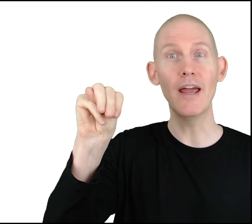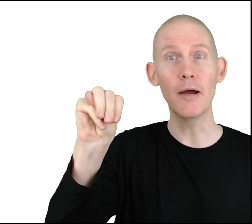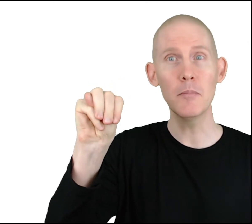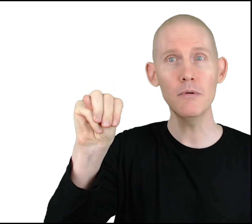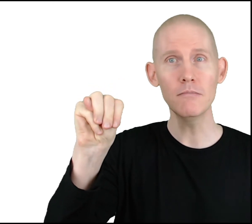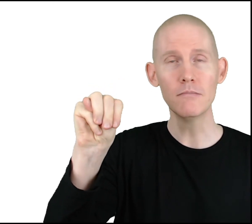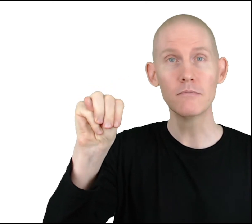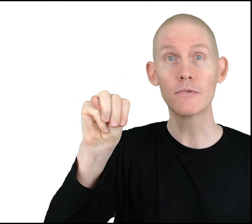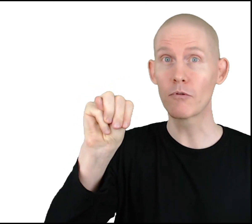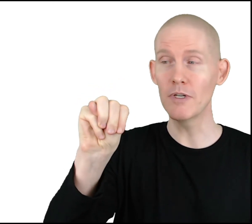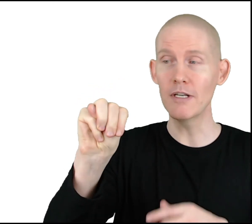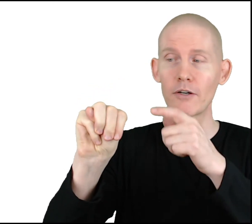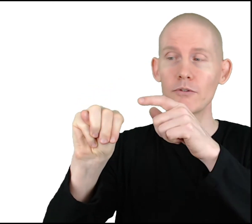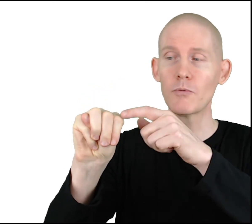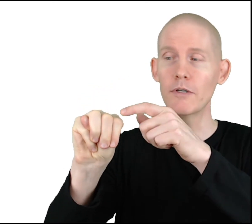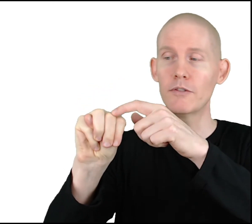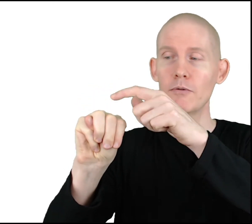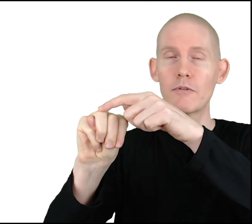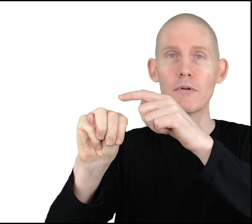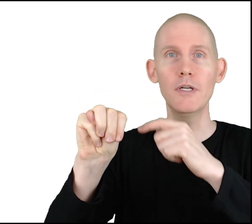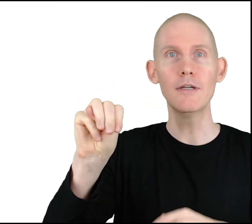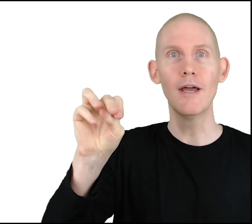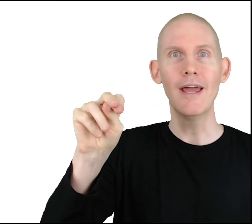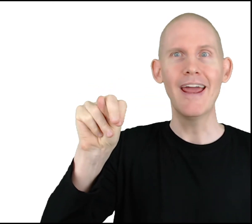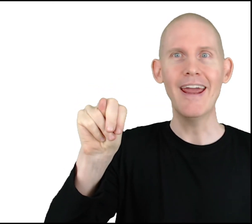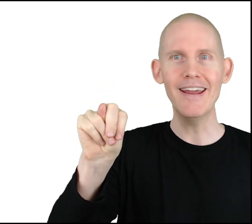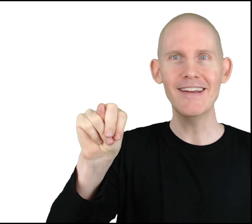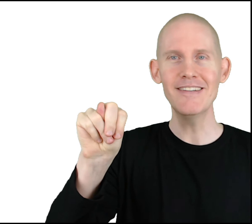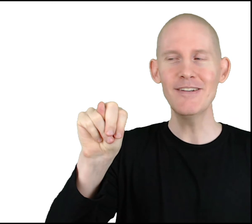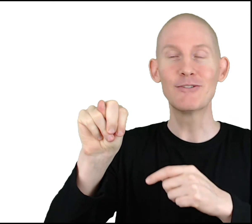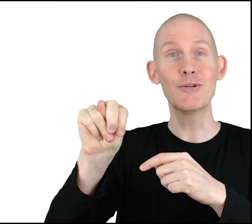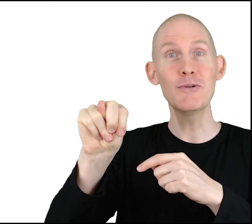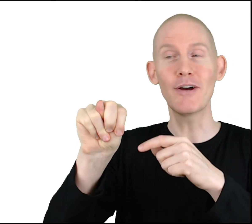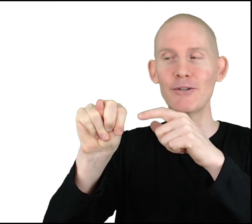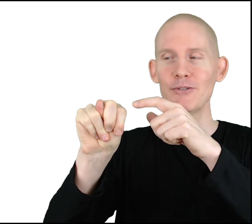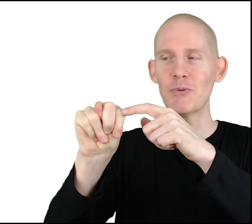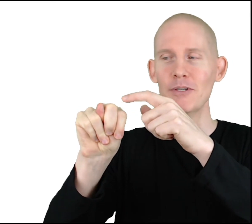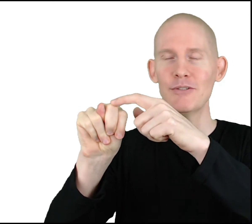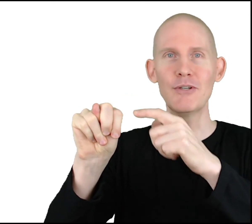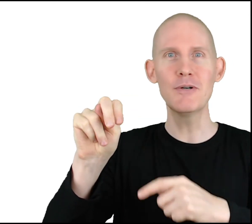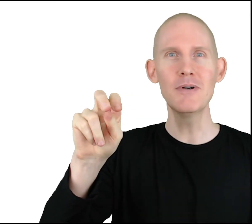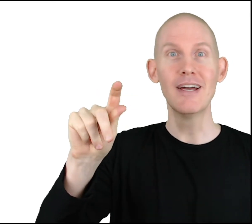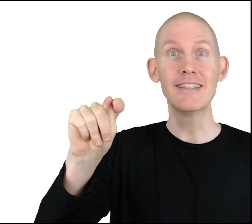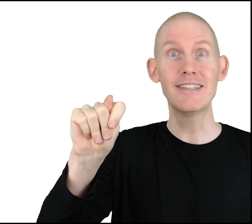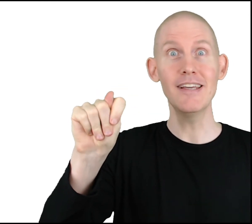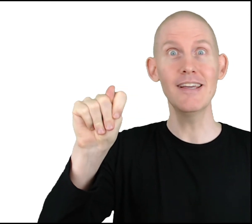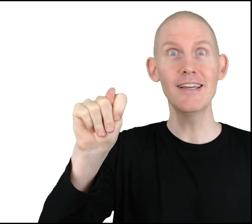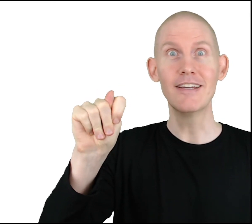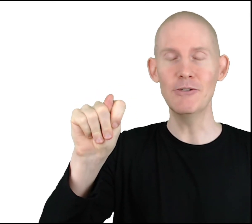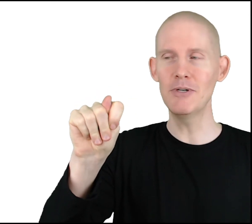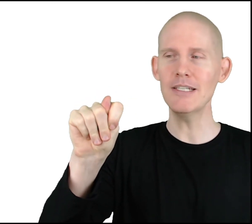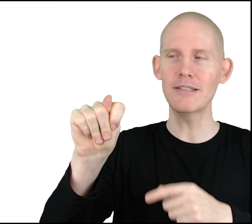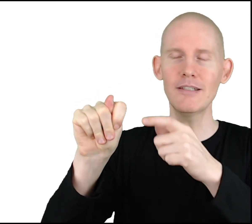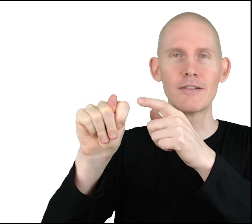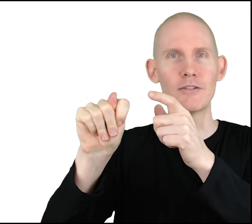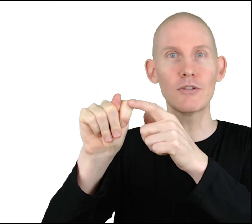M, 3 knuckles, 1, 2, 3. N, 2 knuckles, 1, 2. T, you guessed it, just